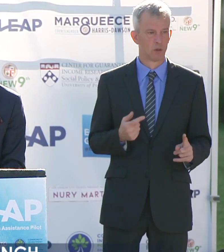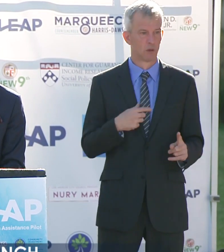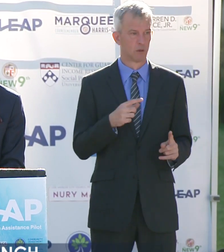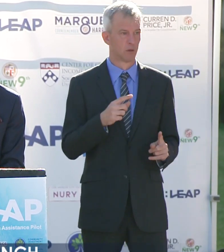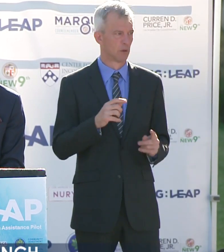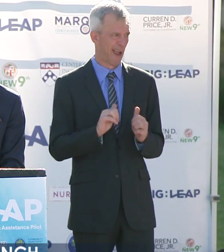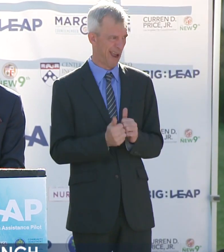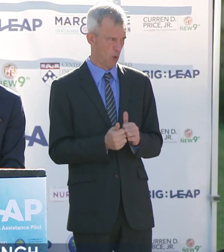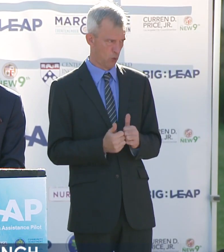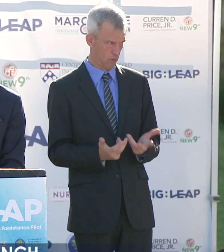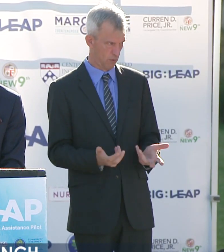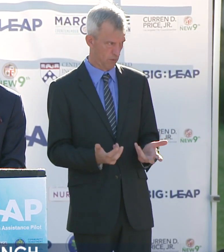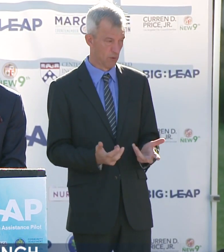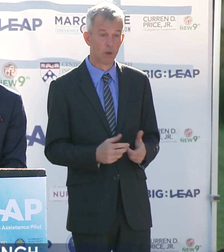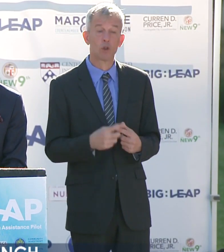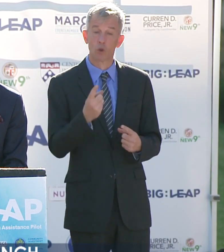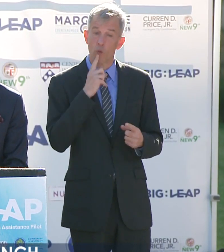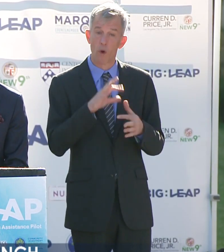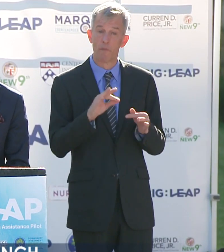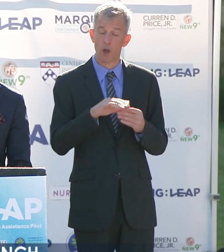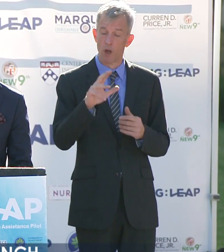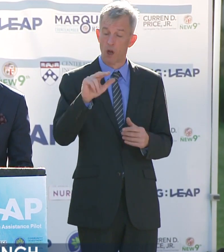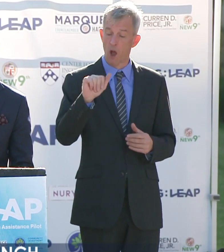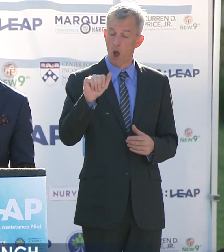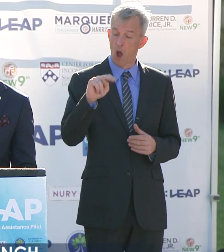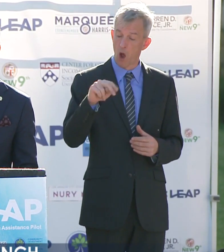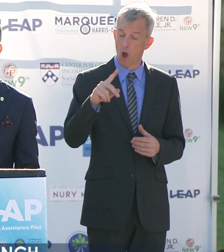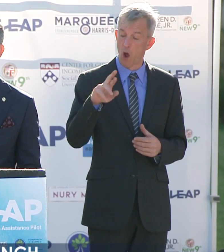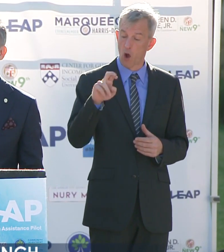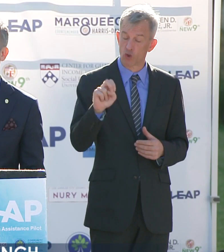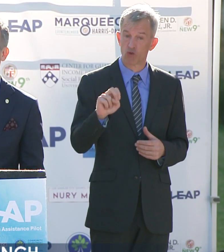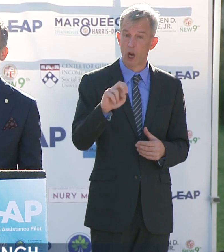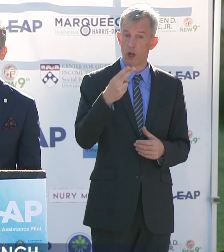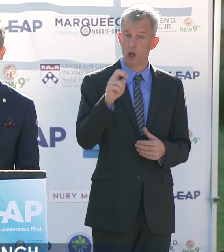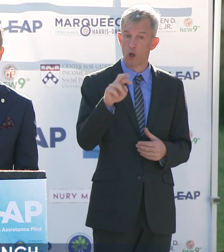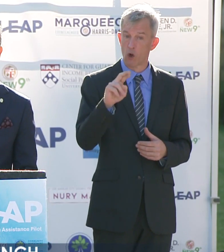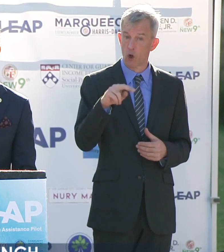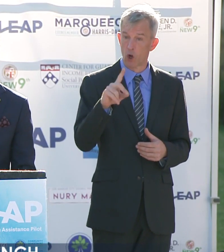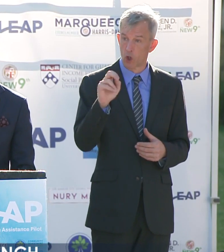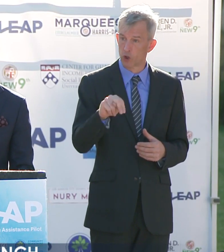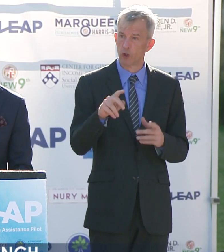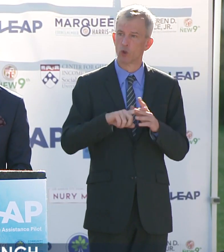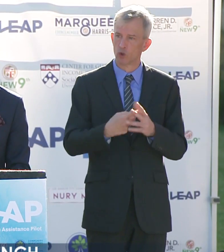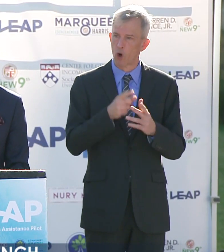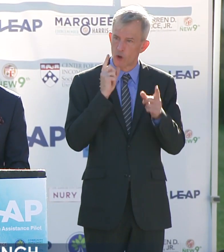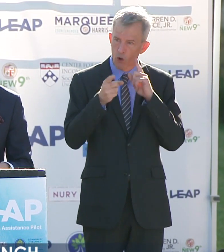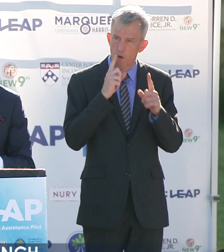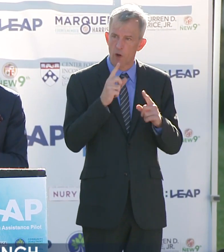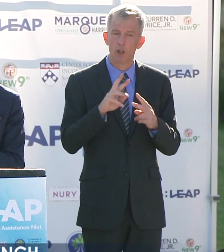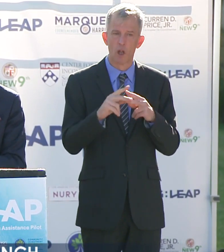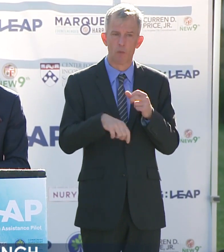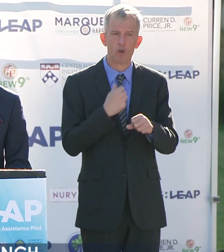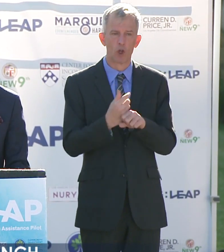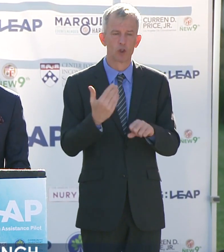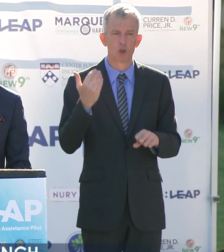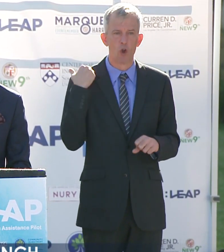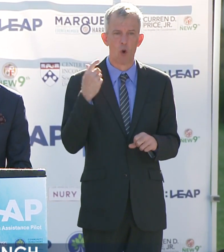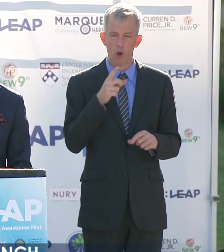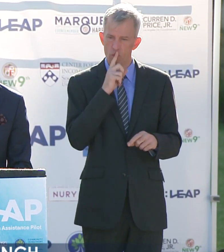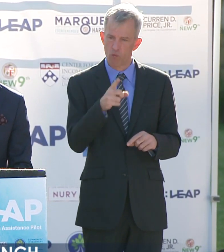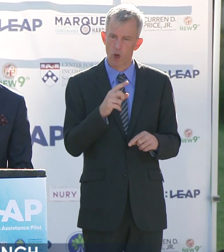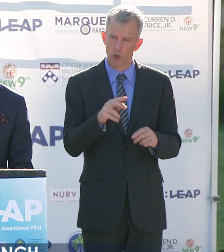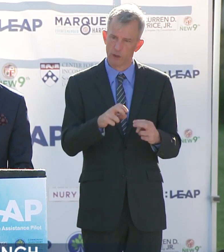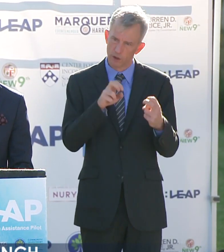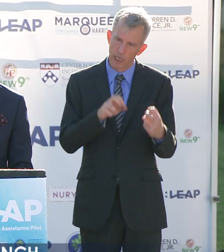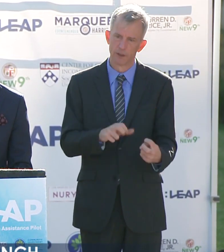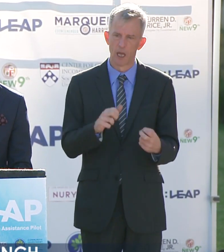Andre Herndon, my Deputy Chief of Staff, who we started these conversations a couple of years ago with cities across the country and kind of dug in with the academics, done a